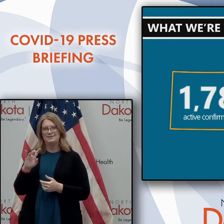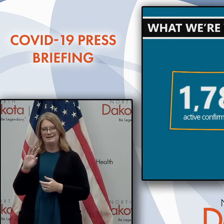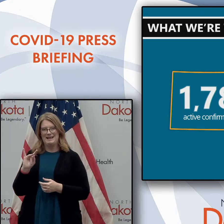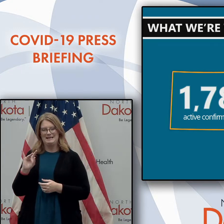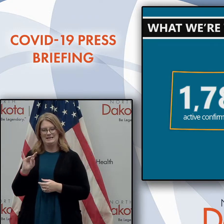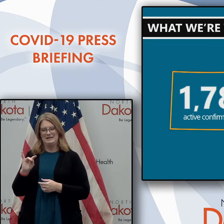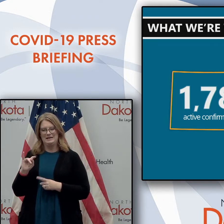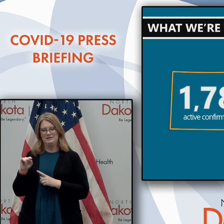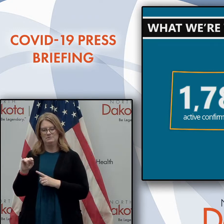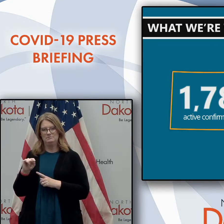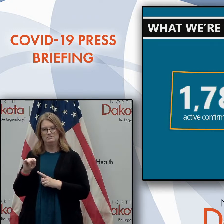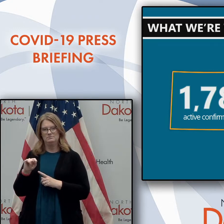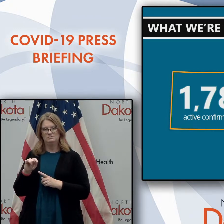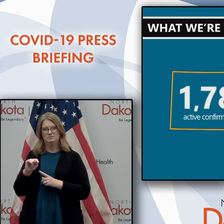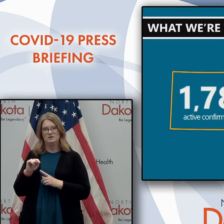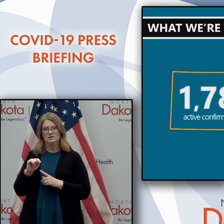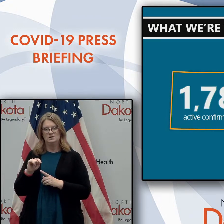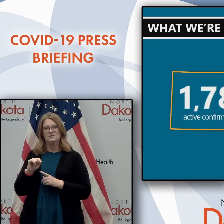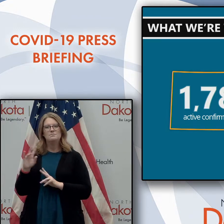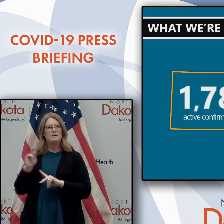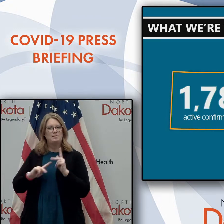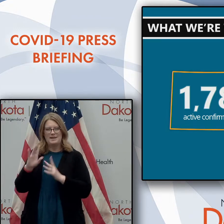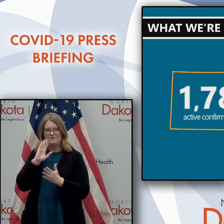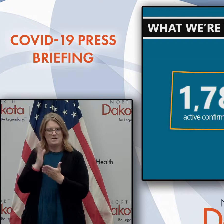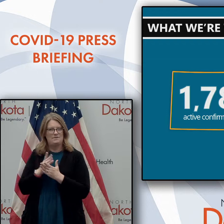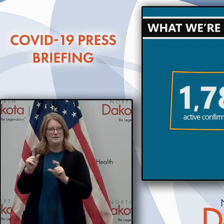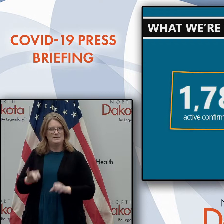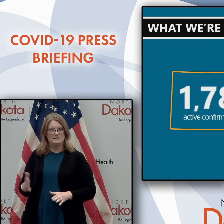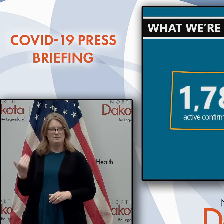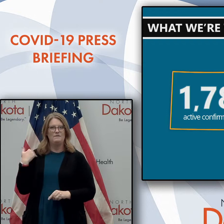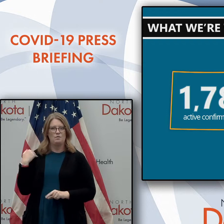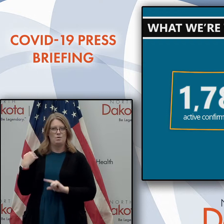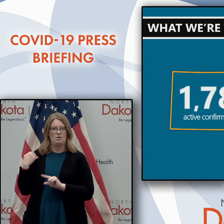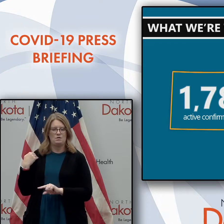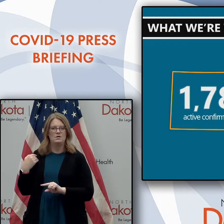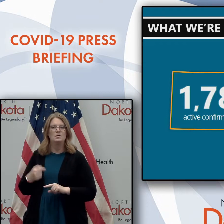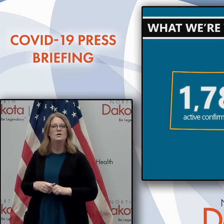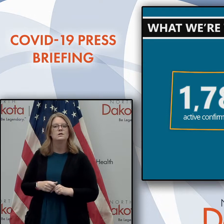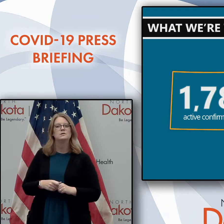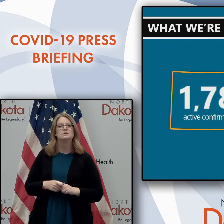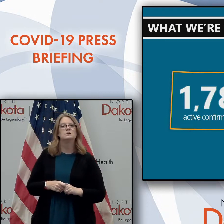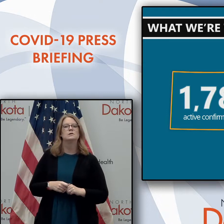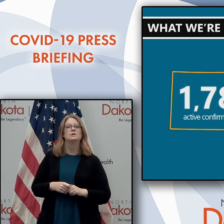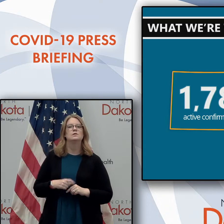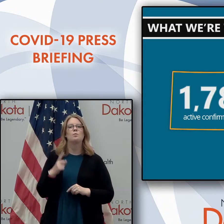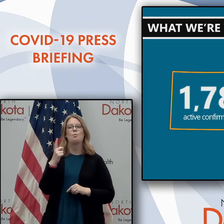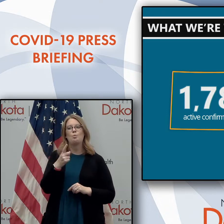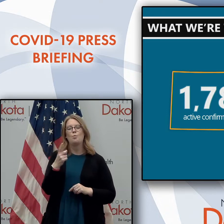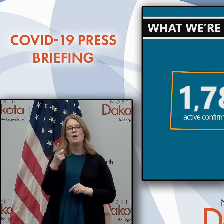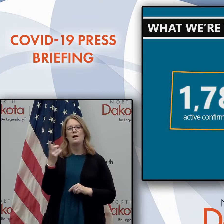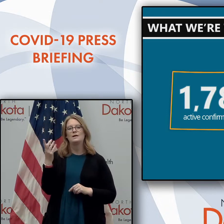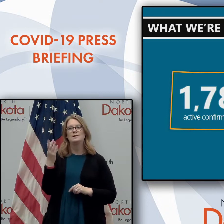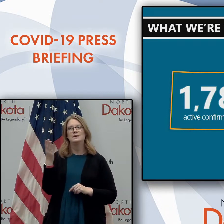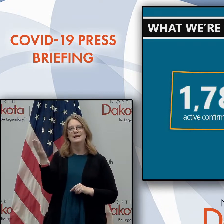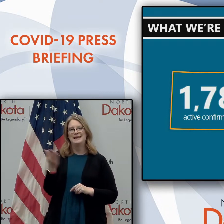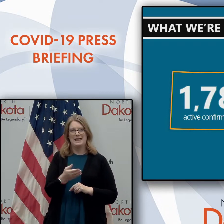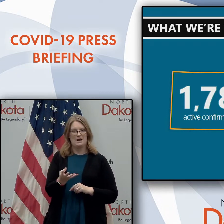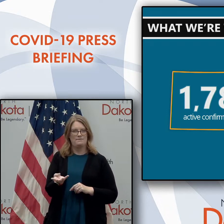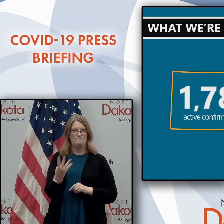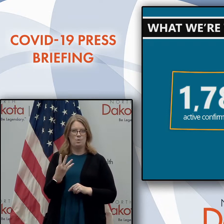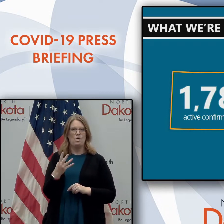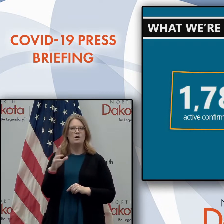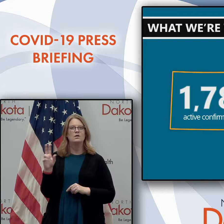195,118 unique North Dakotans. And that means that approximately 1 in 4 North